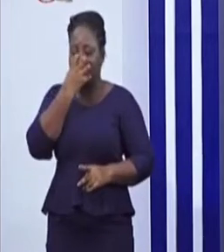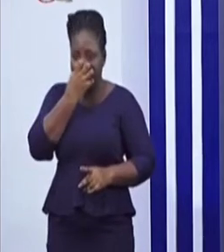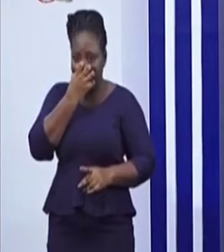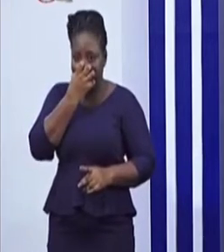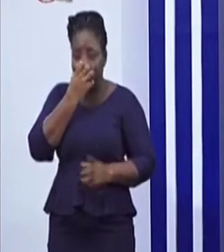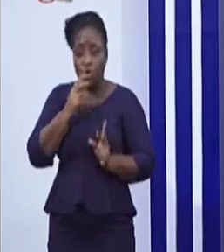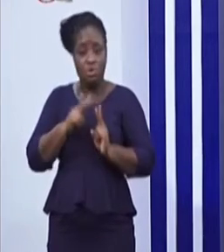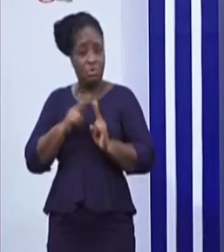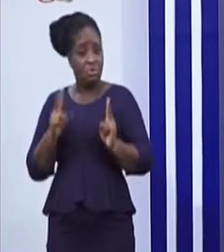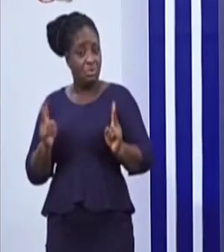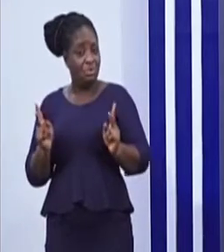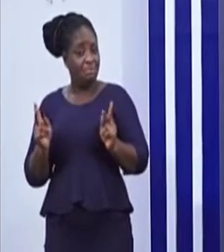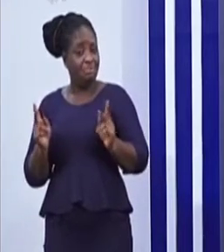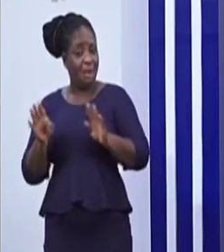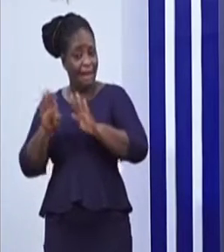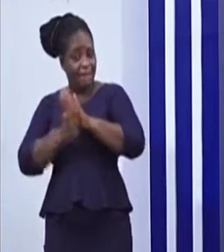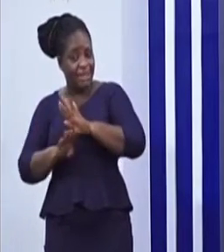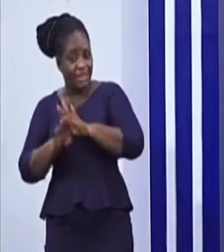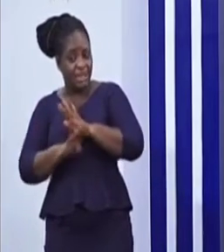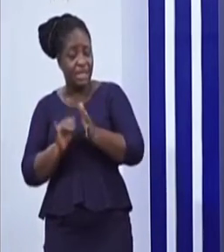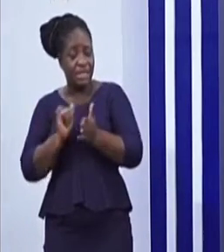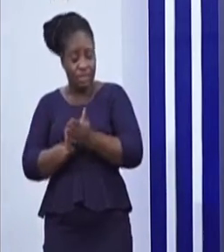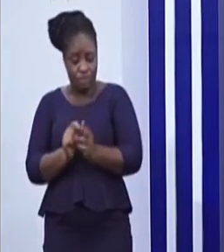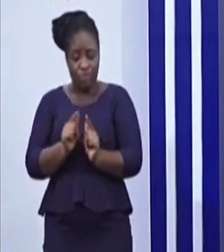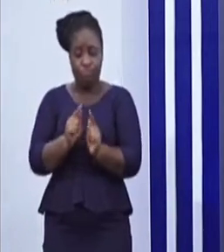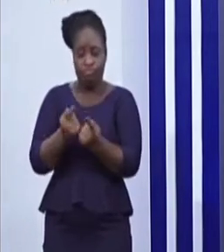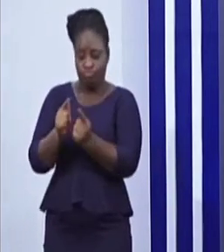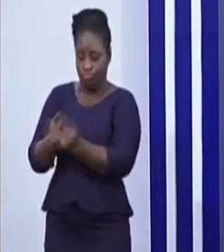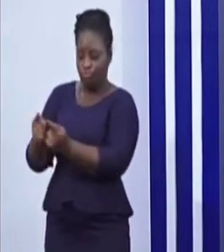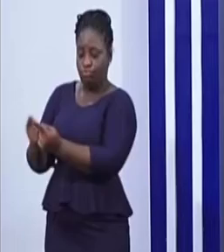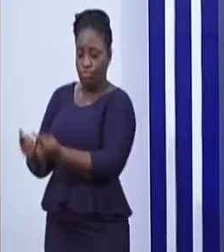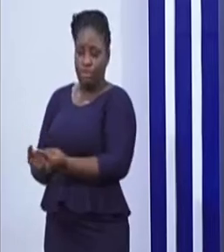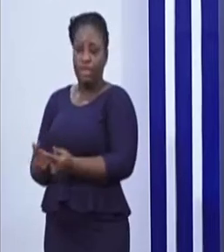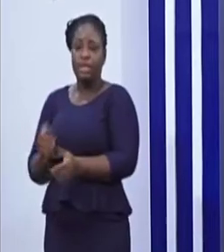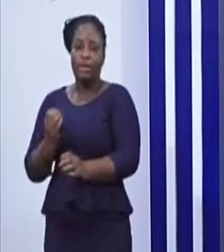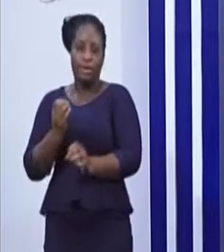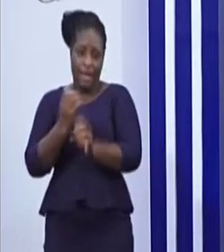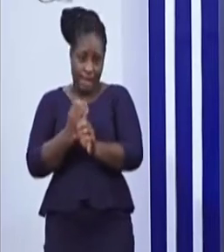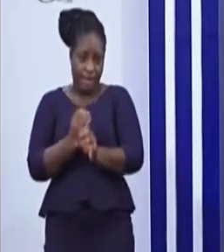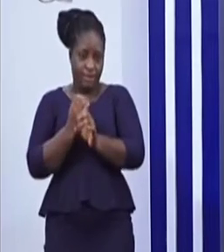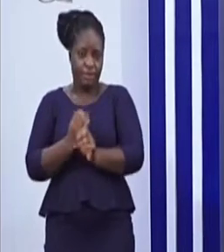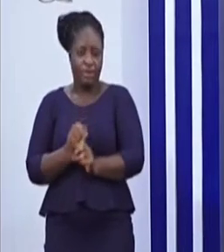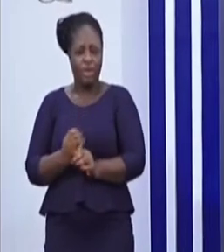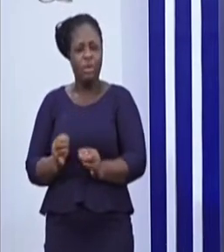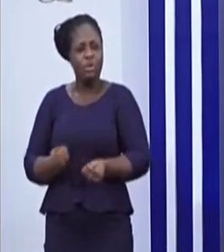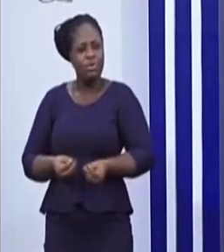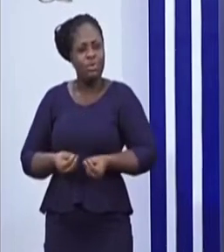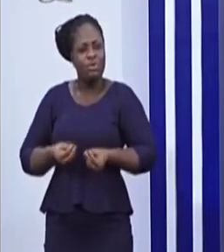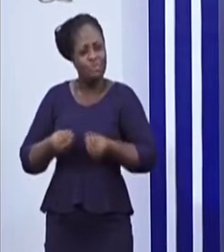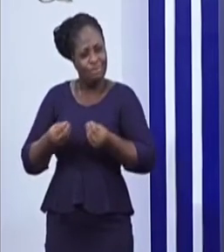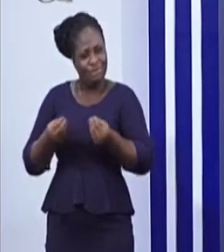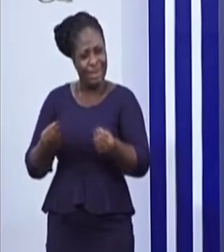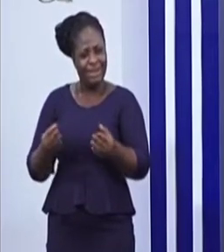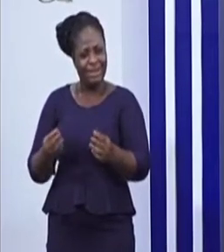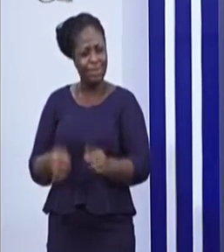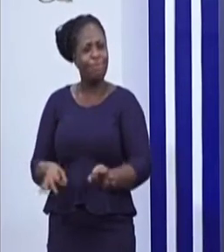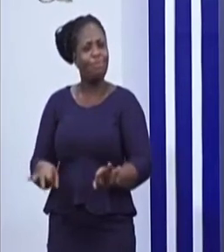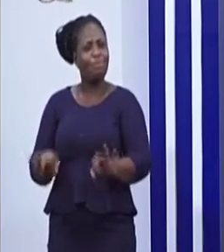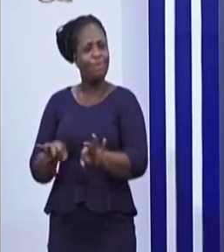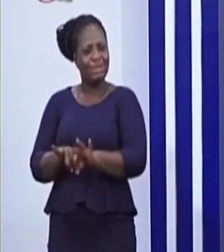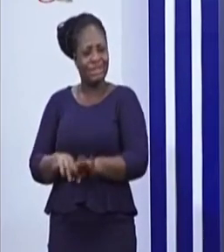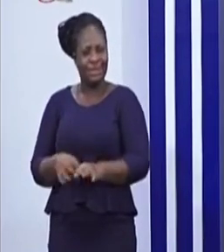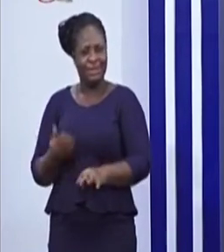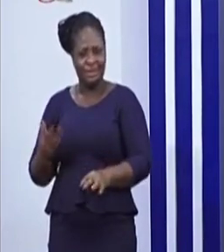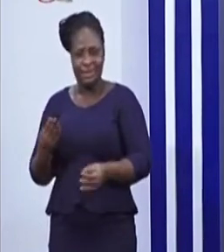So basically, that's why we have grouped them into that group and are treating them. We also provide the very necessary things like